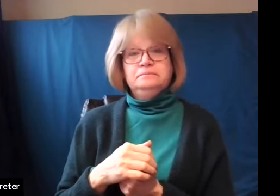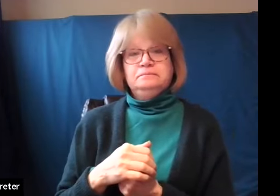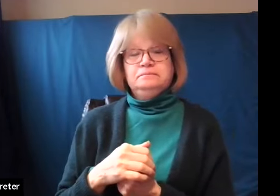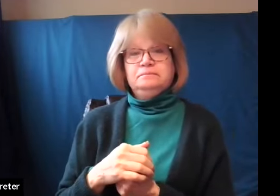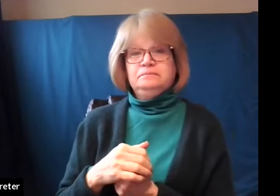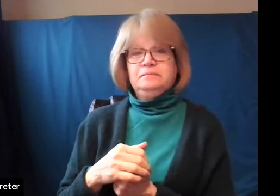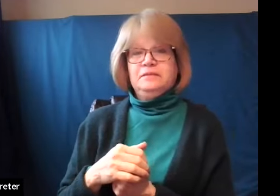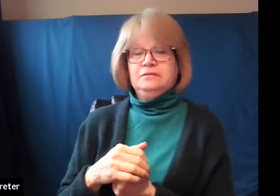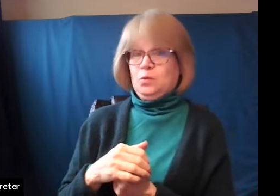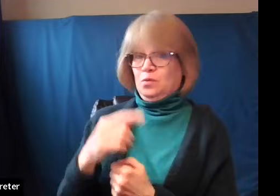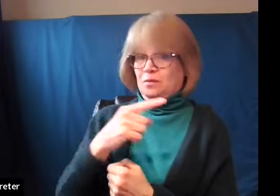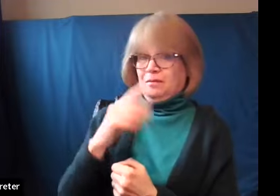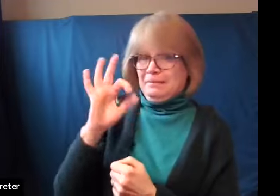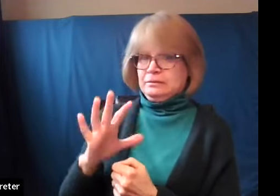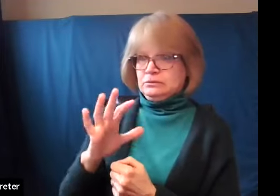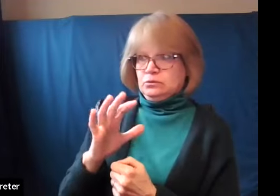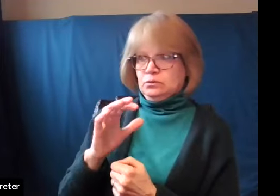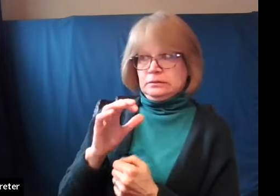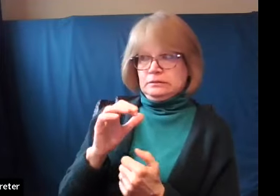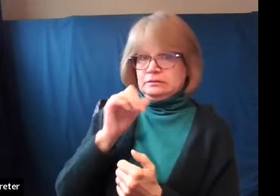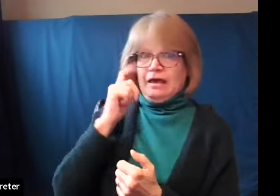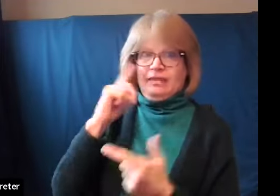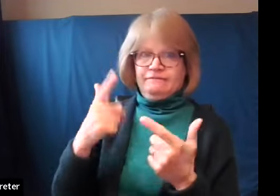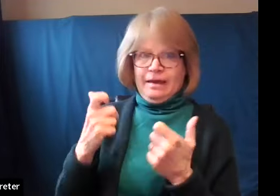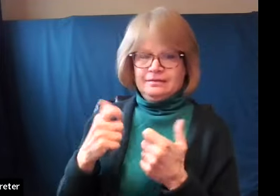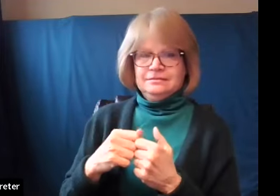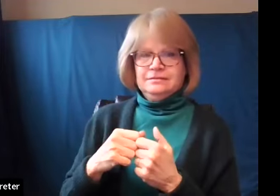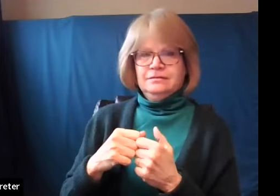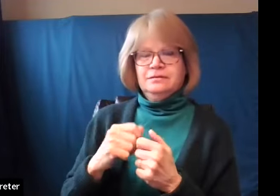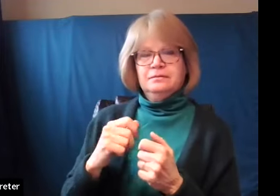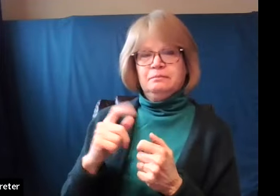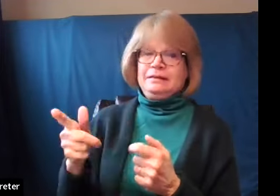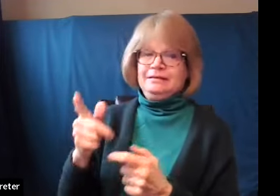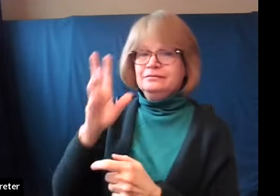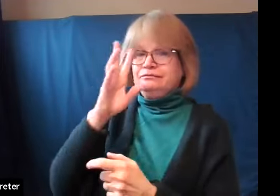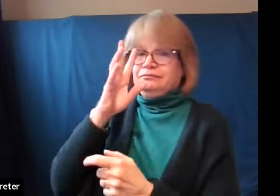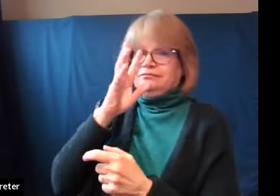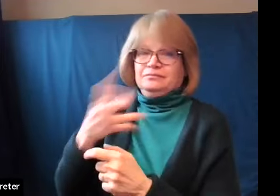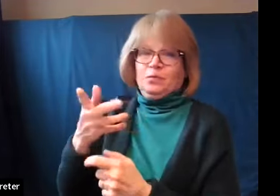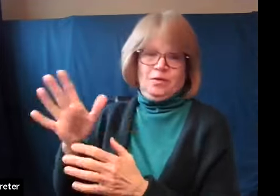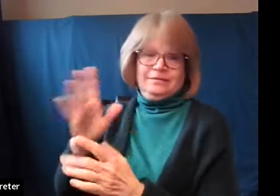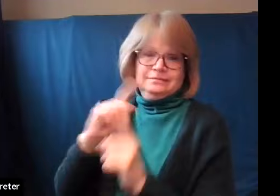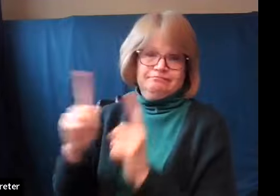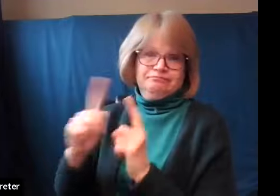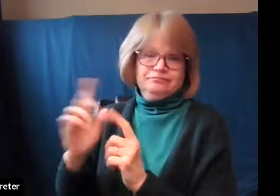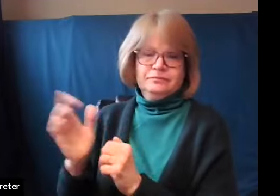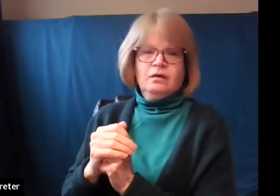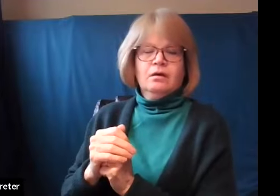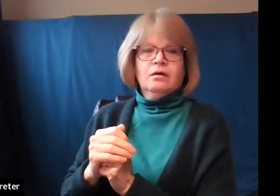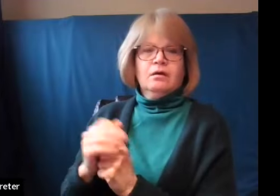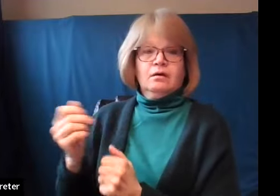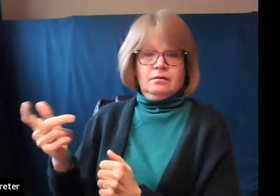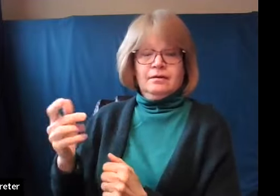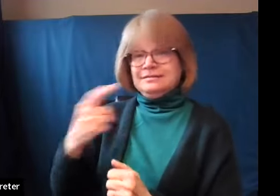Never one to think quickly on his feet with a disarming rejoinder, the minister opted to ignore this line of conversation, proffered his